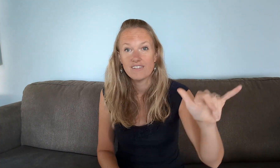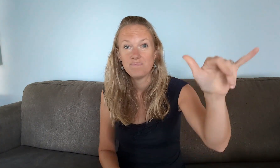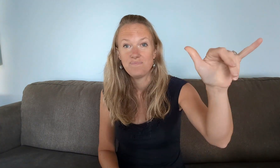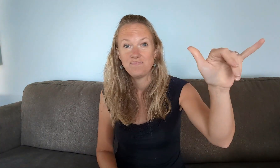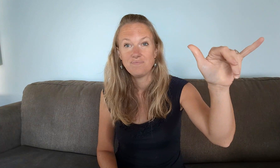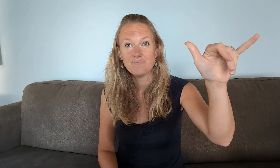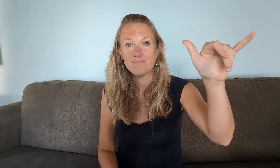forever.